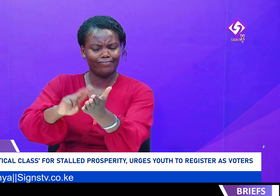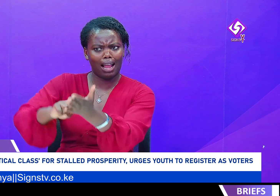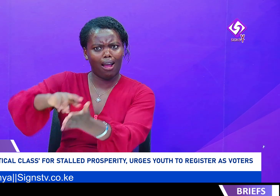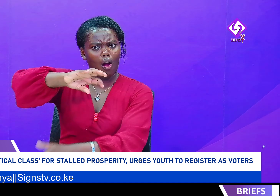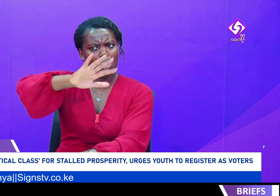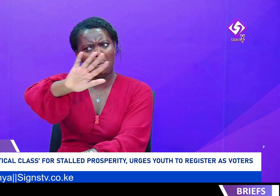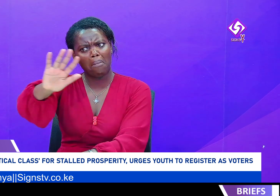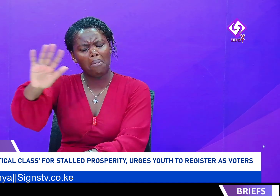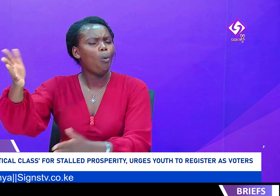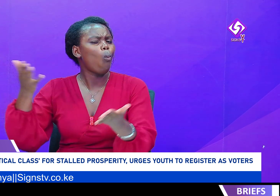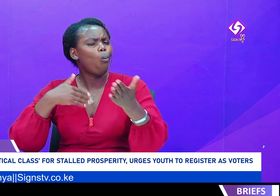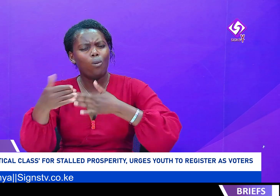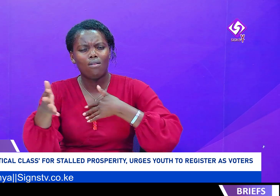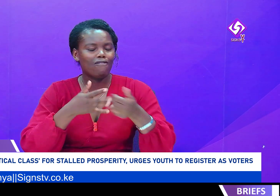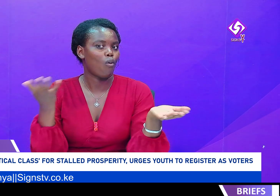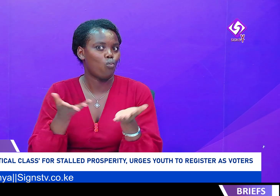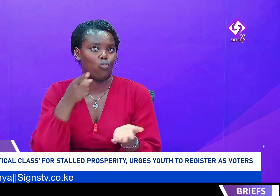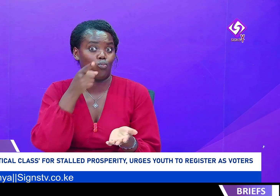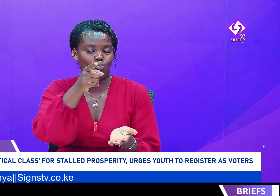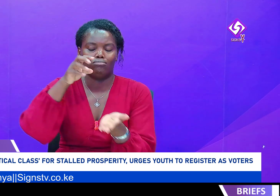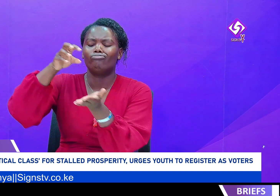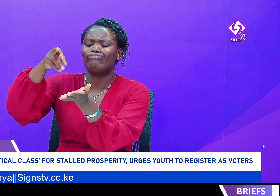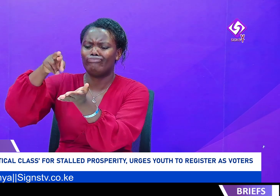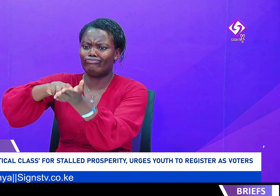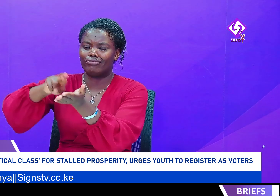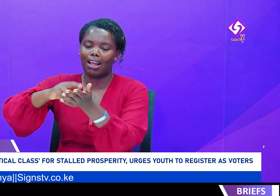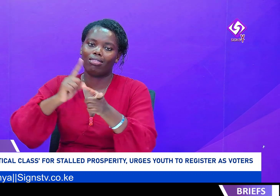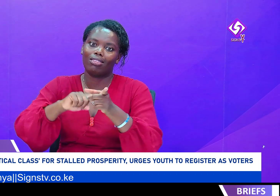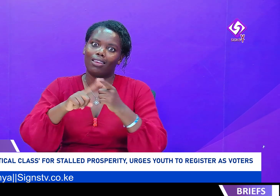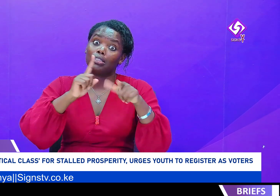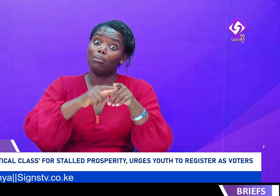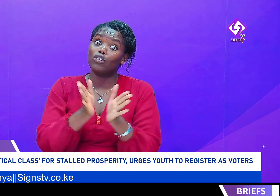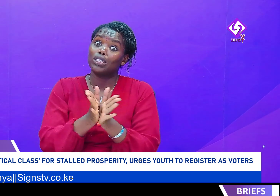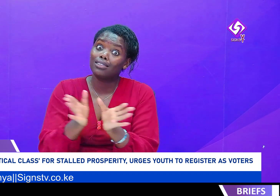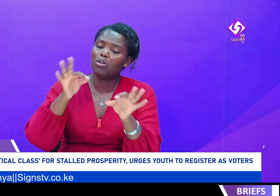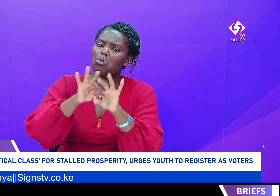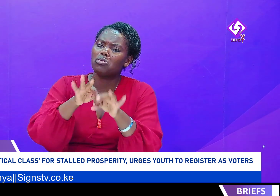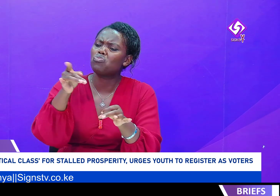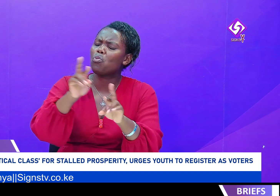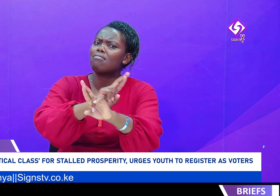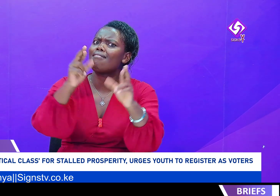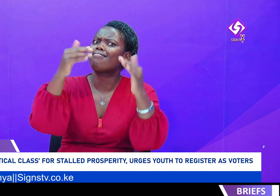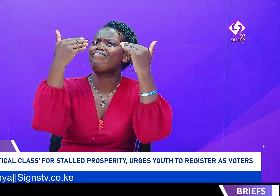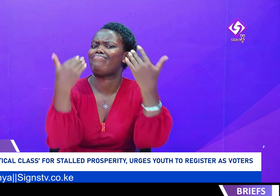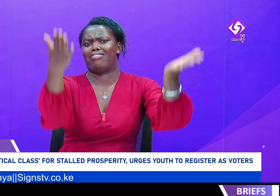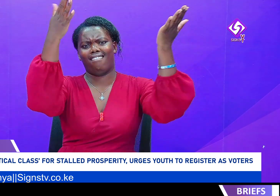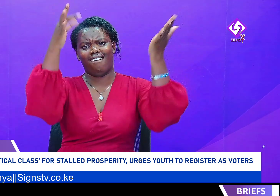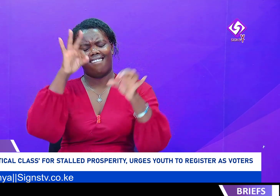encourage others in different counties, or wherever you are, to register as voters. When general election is ready, you will